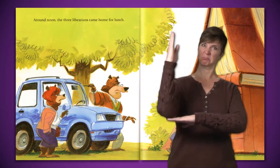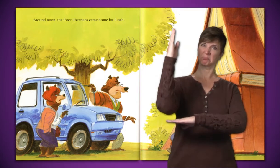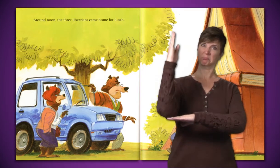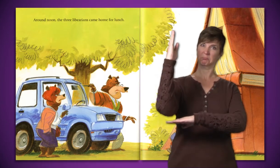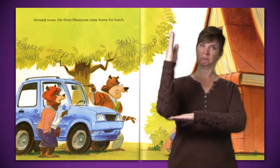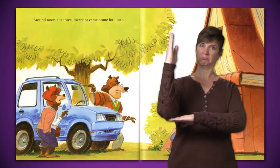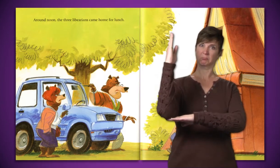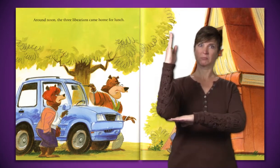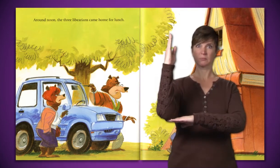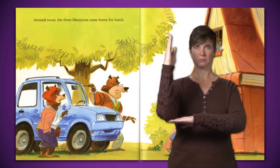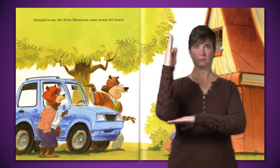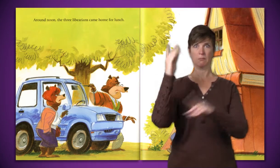Around noon,